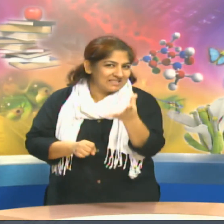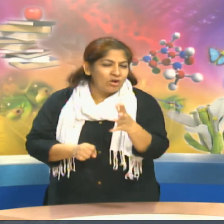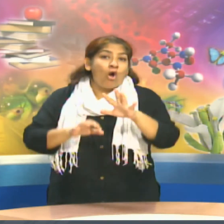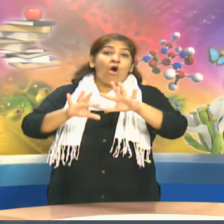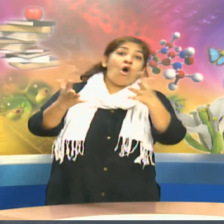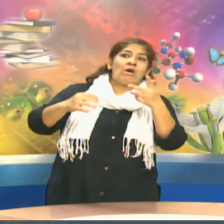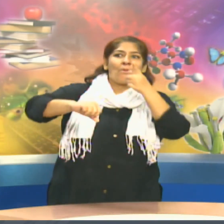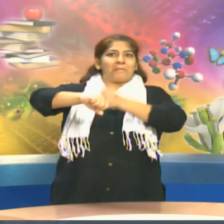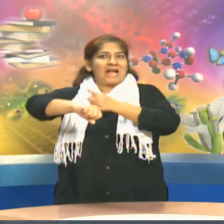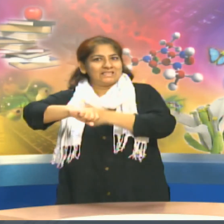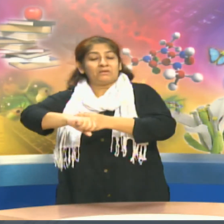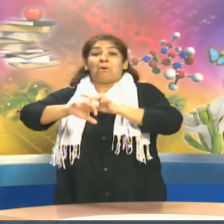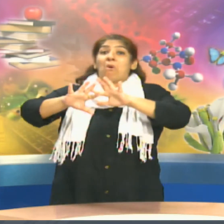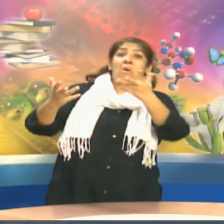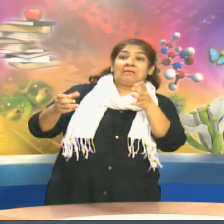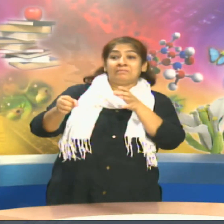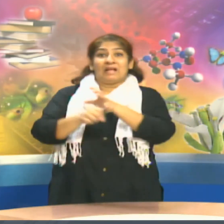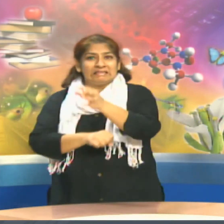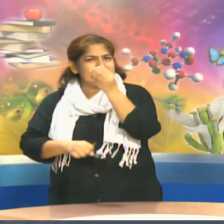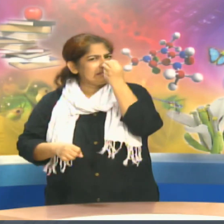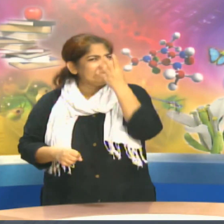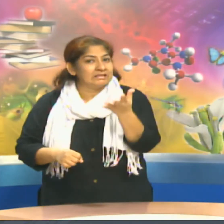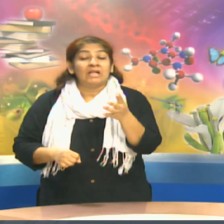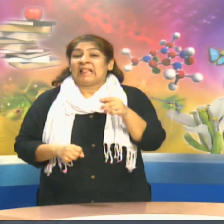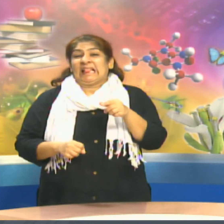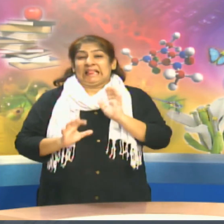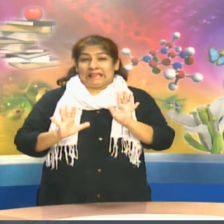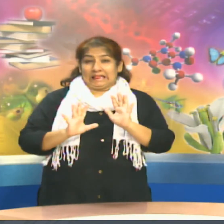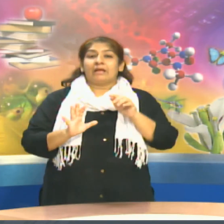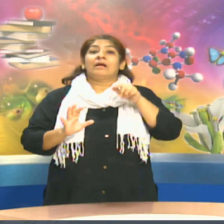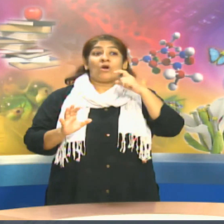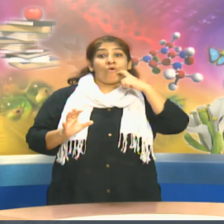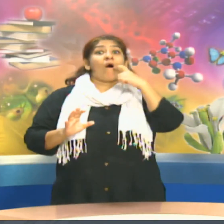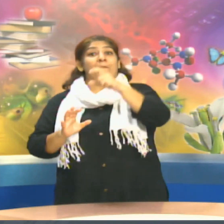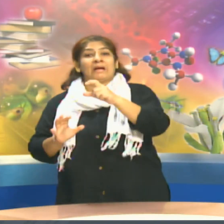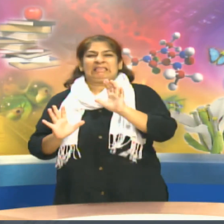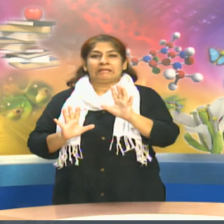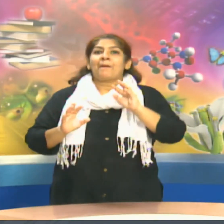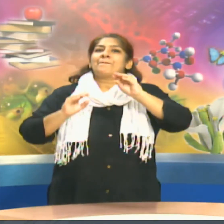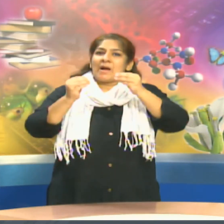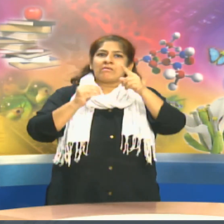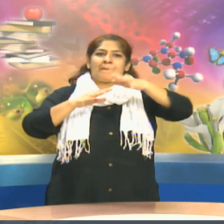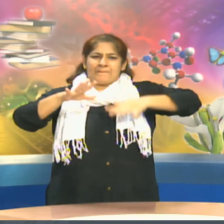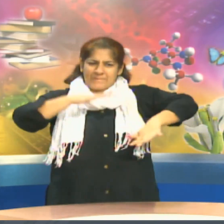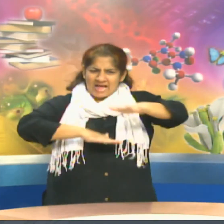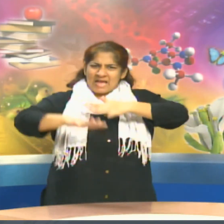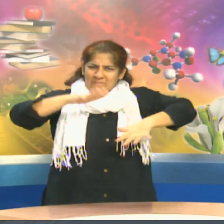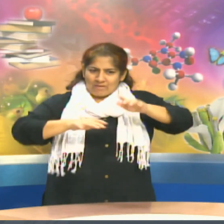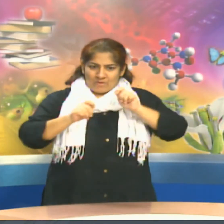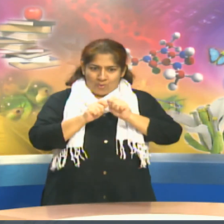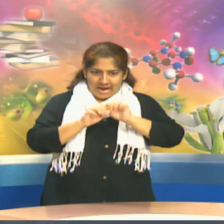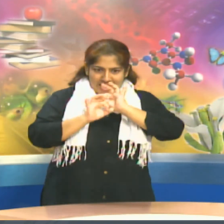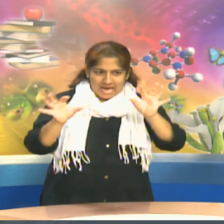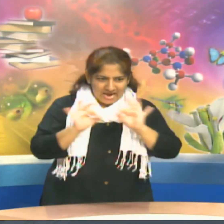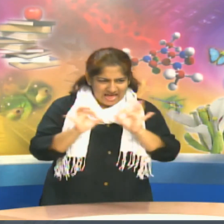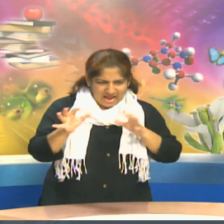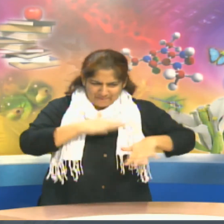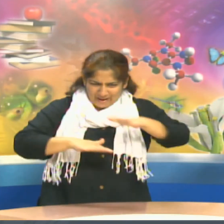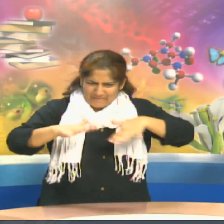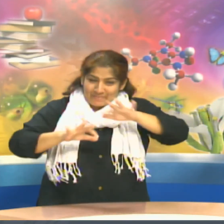items or waste time, or to save our fine or risk, anything which is related to this. So, the